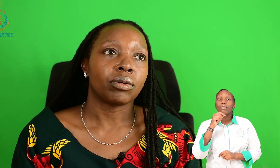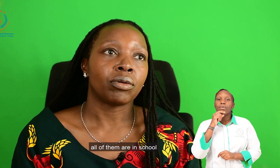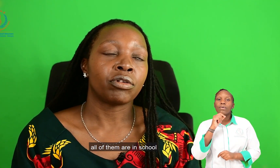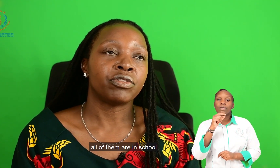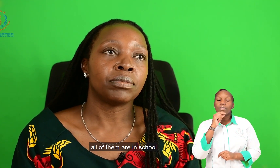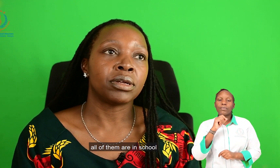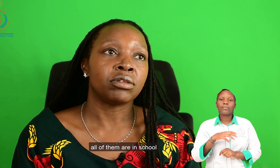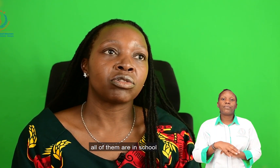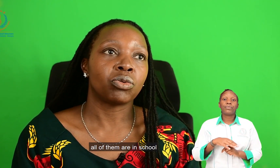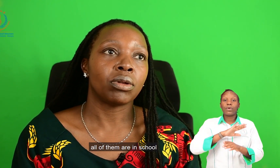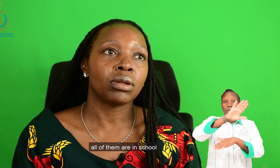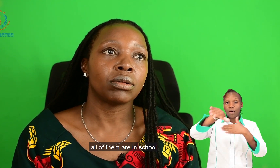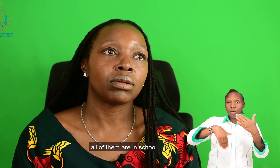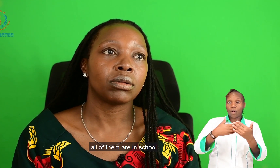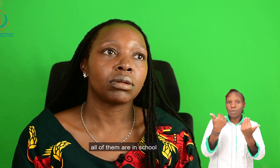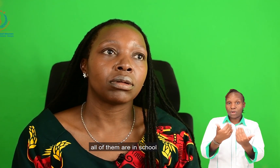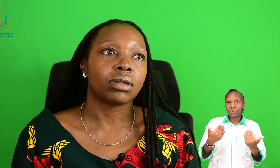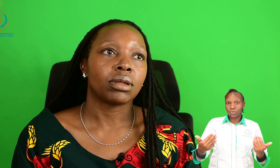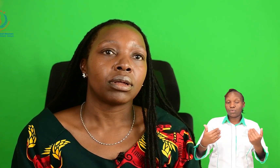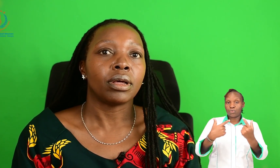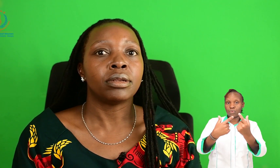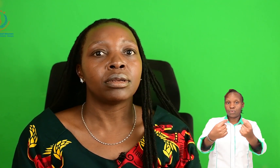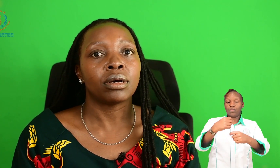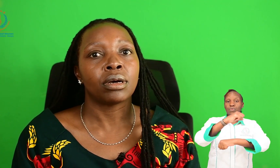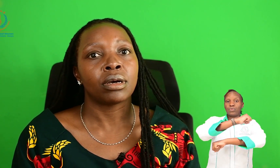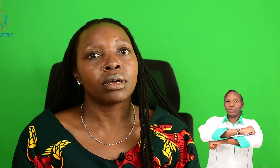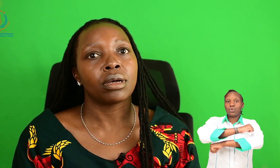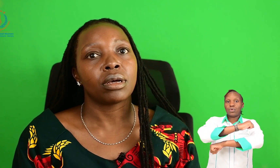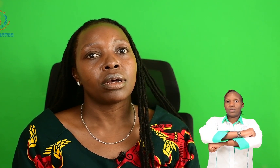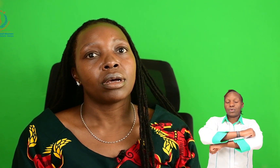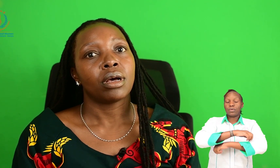All of them are in school, and